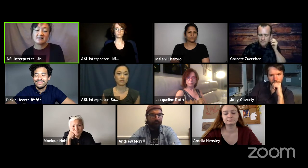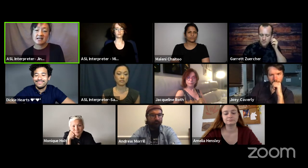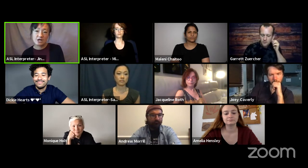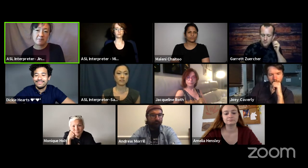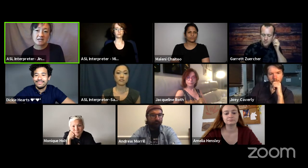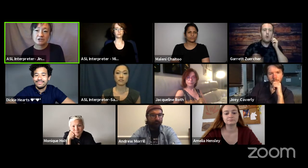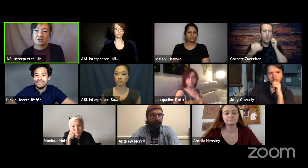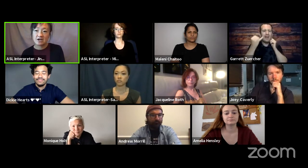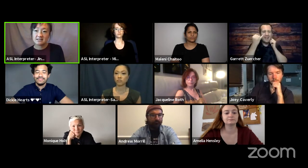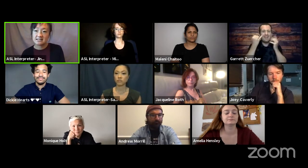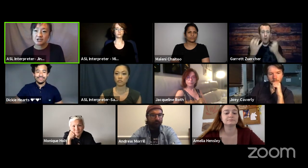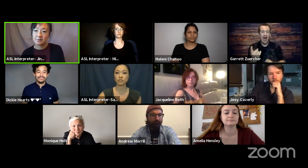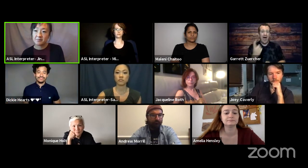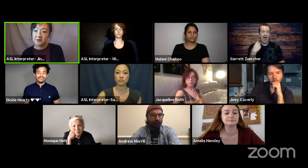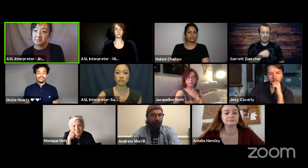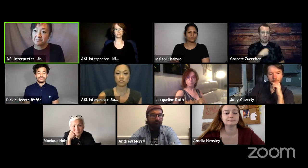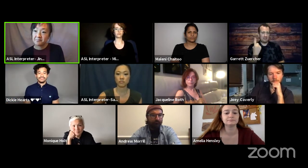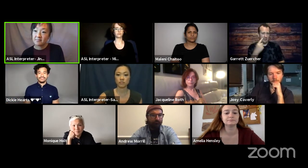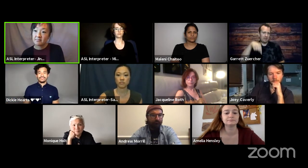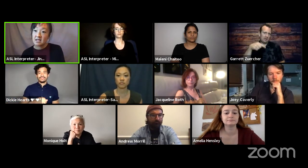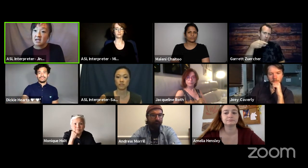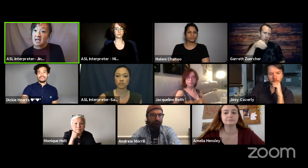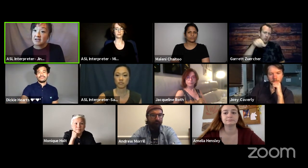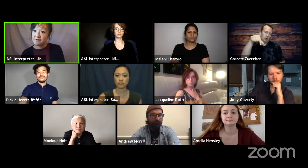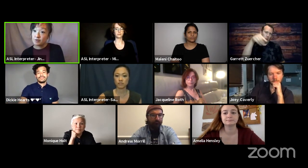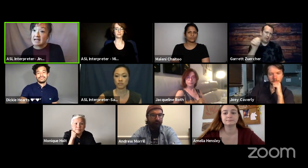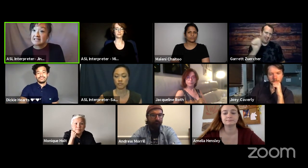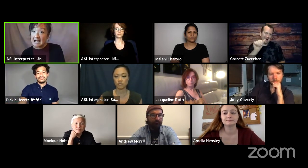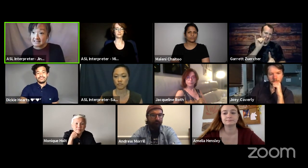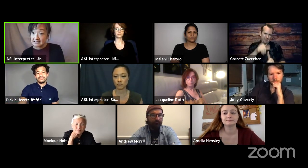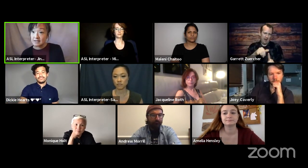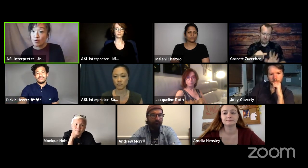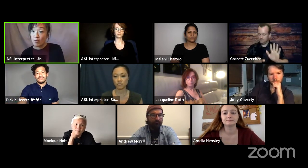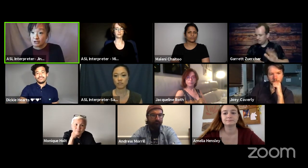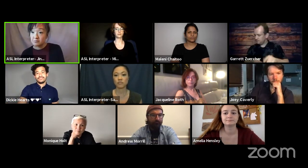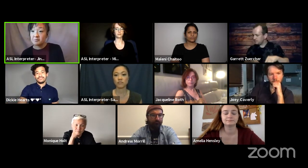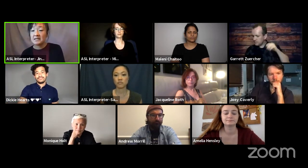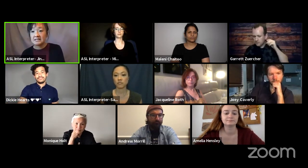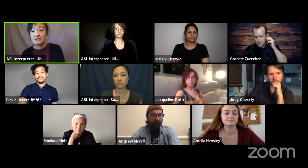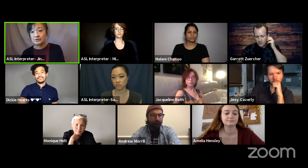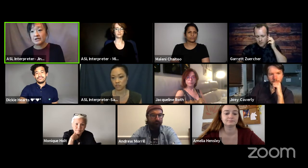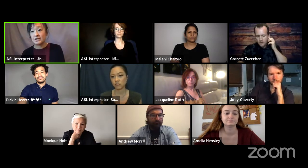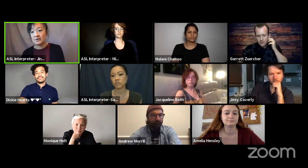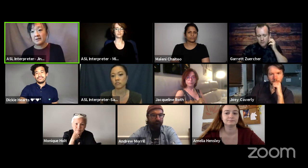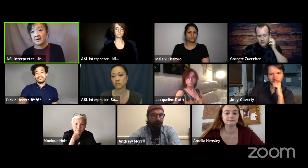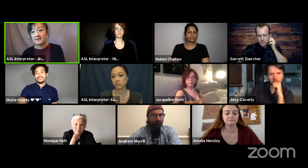chat box during our discussion up here. And if you'd like to ask us a question, please use the Q&A box.